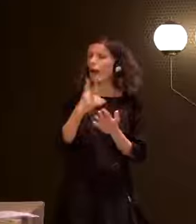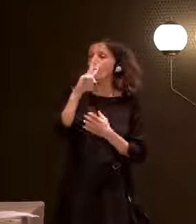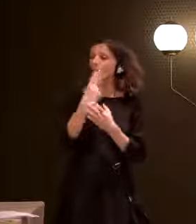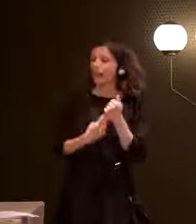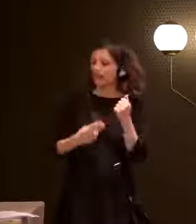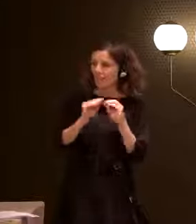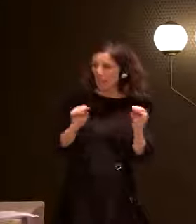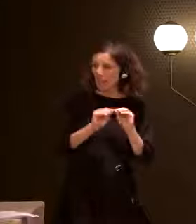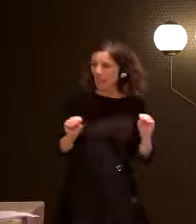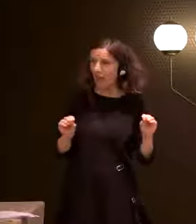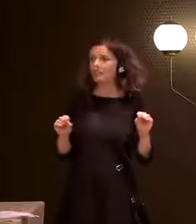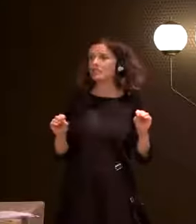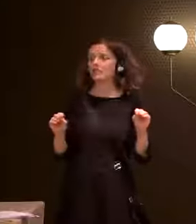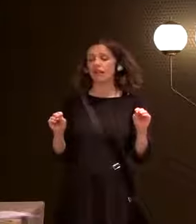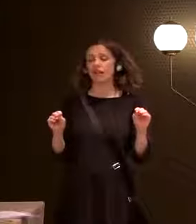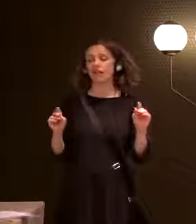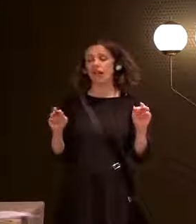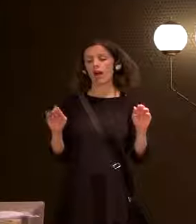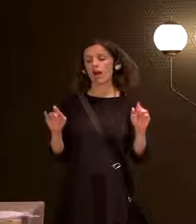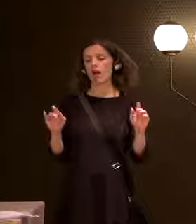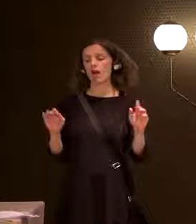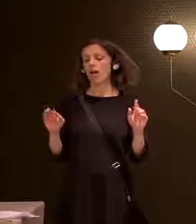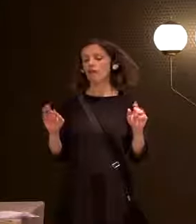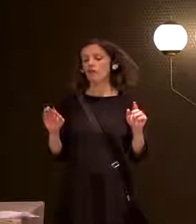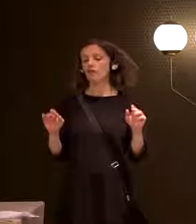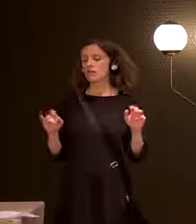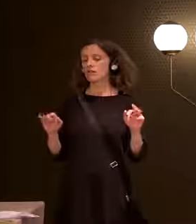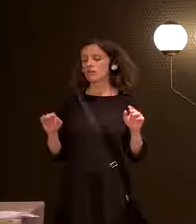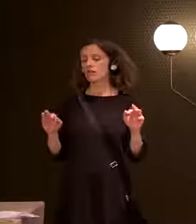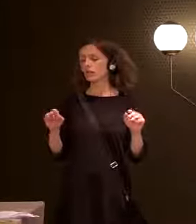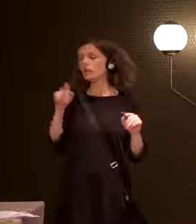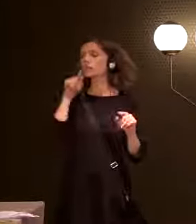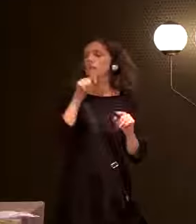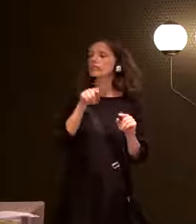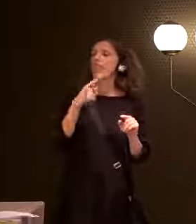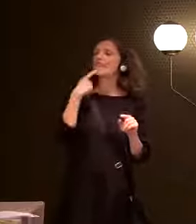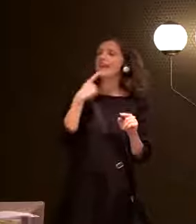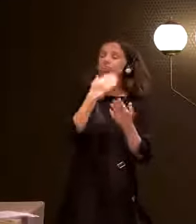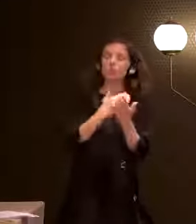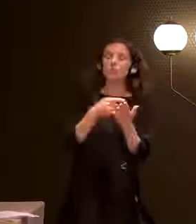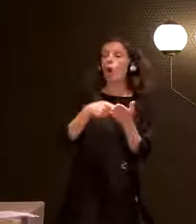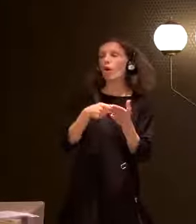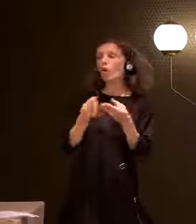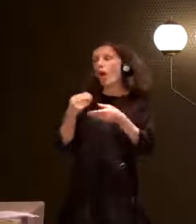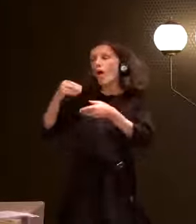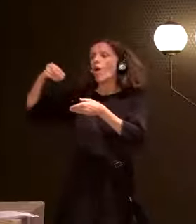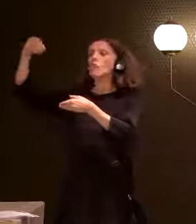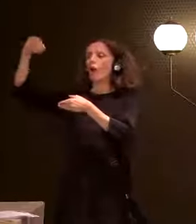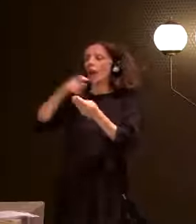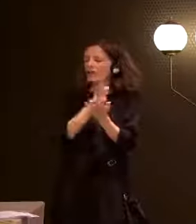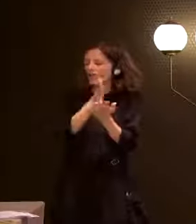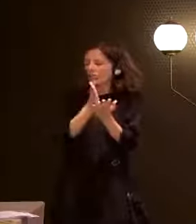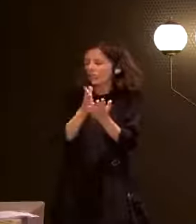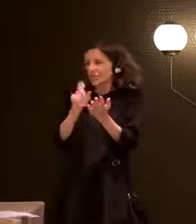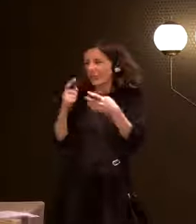yourself why it's talked about and why it's important to integrate it into our educational system. It's because it's got a lot